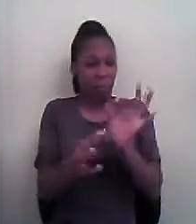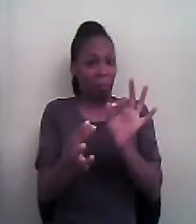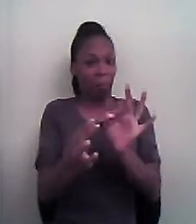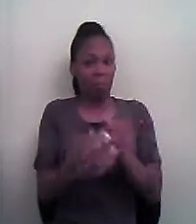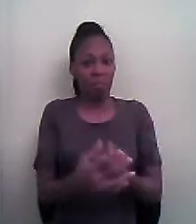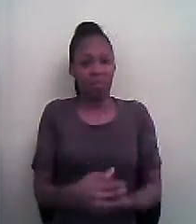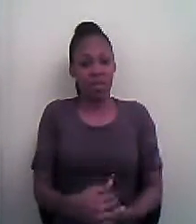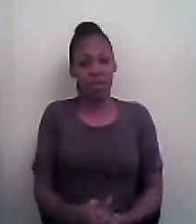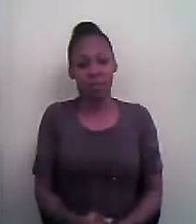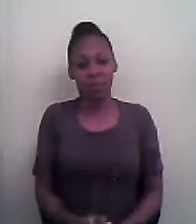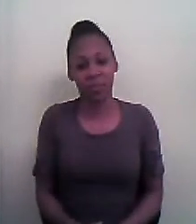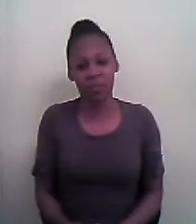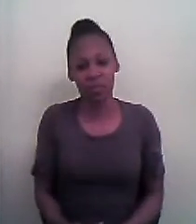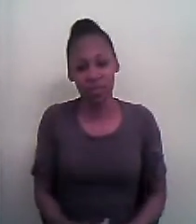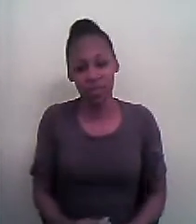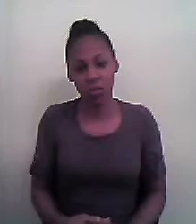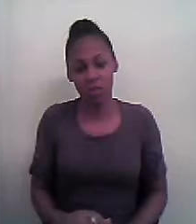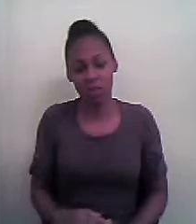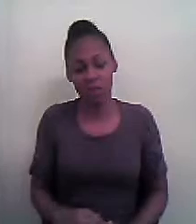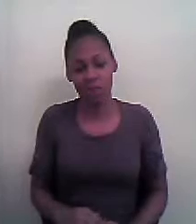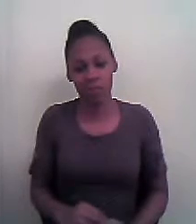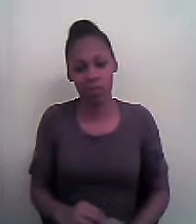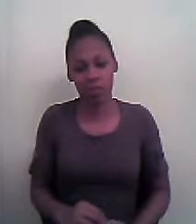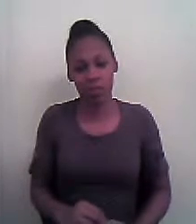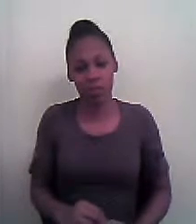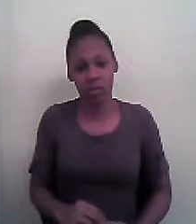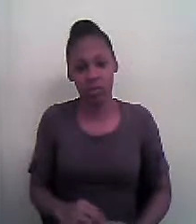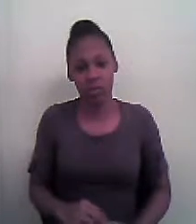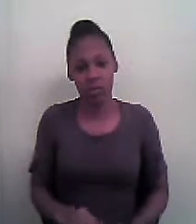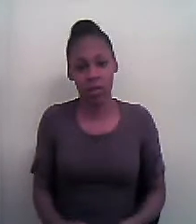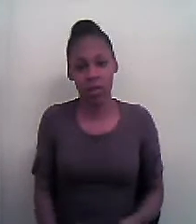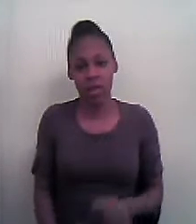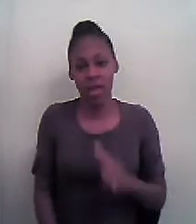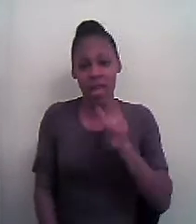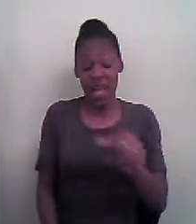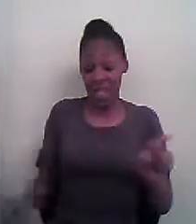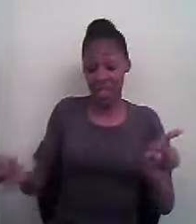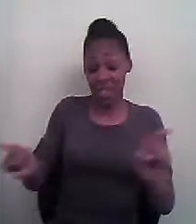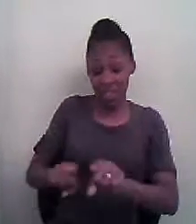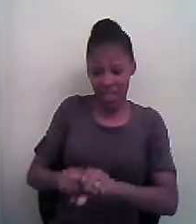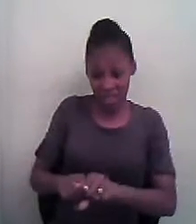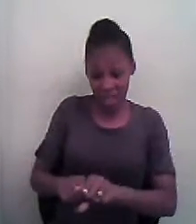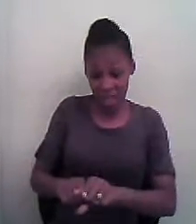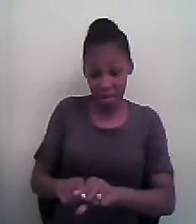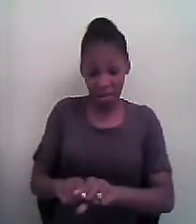will. Certainly not like a master's thesis, but it's a start. So students are